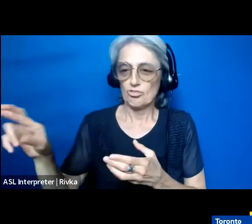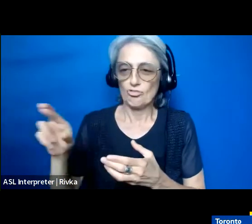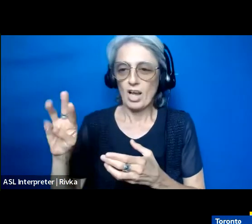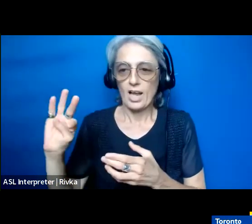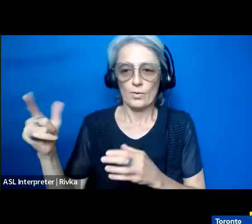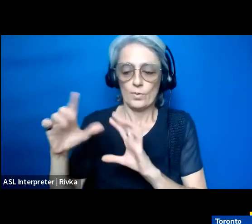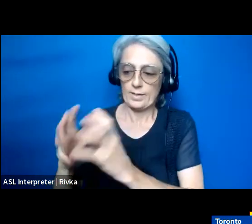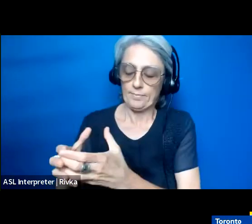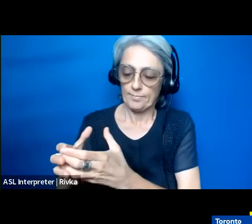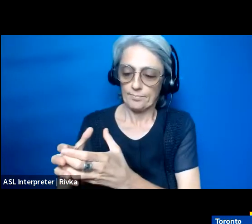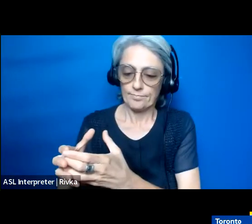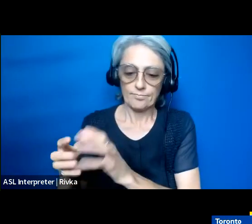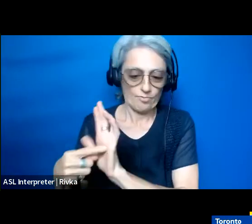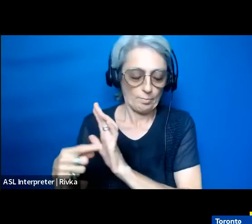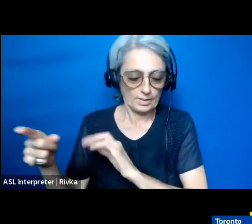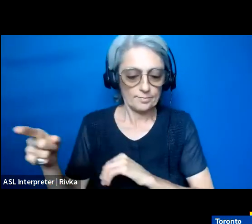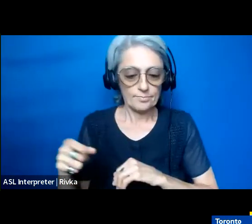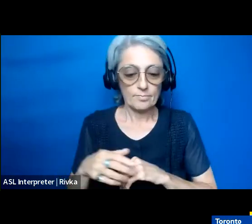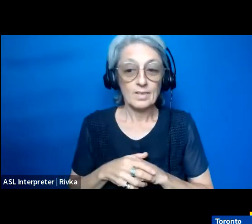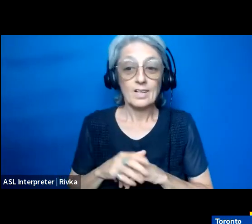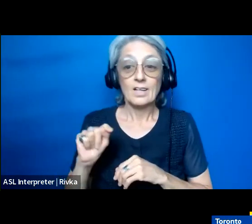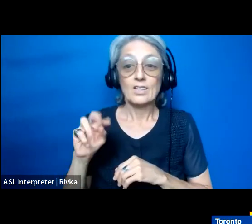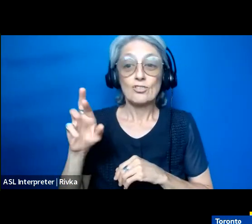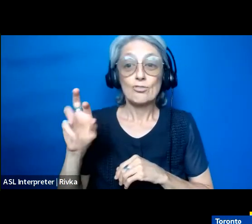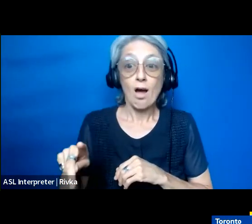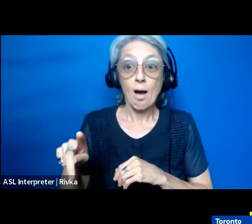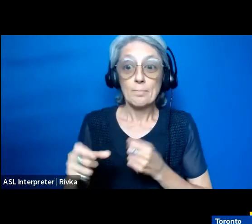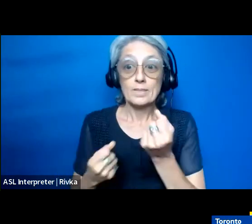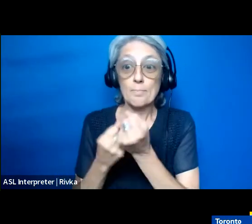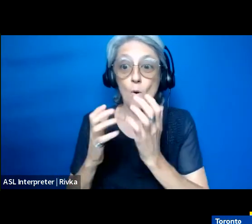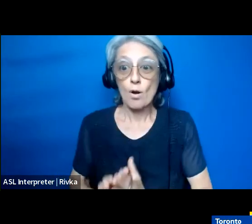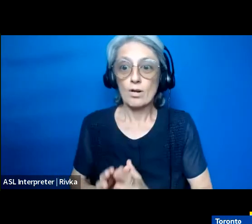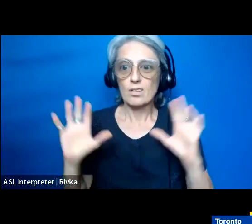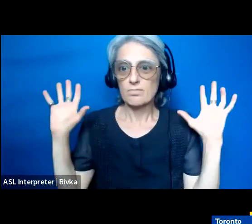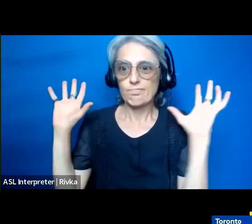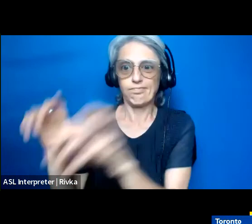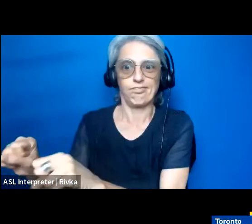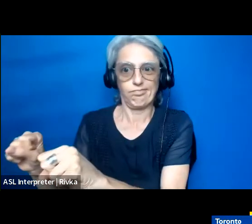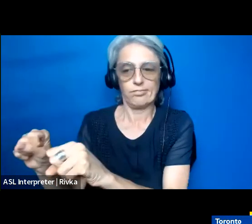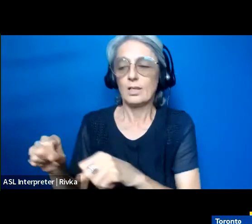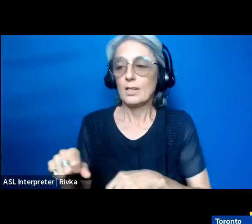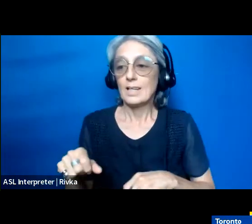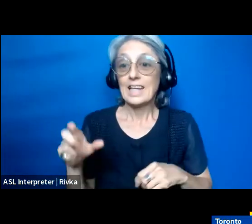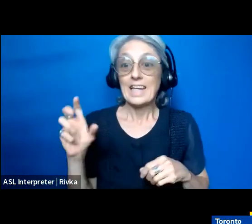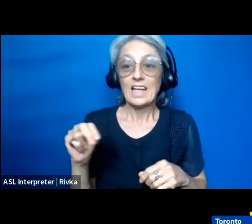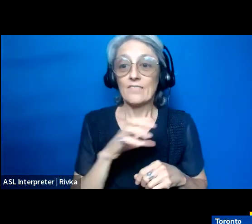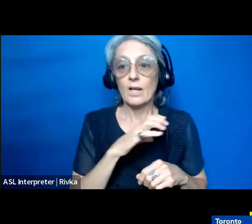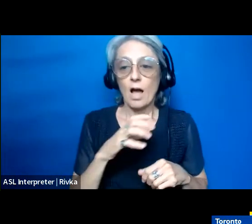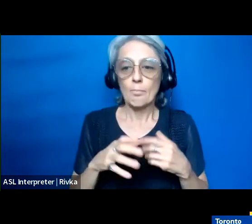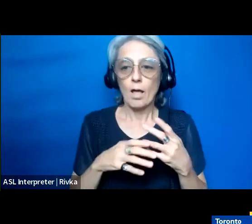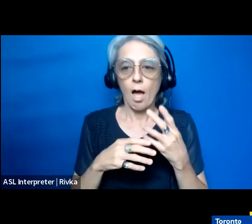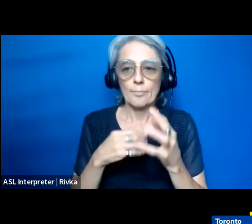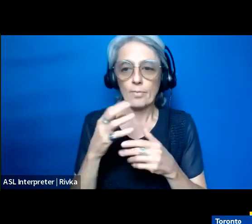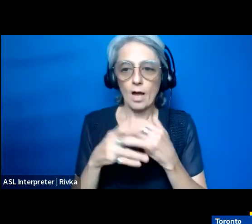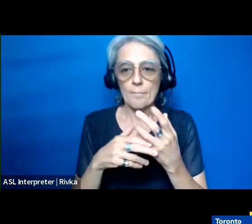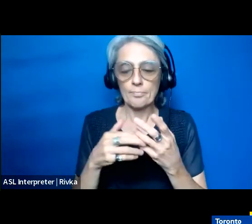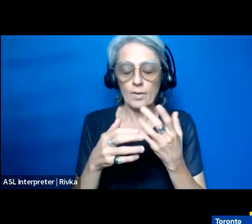captured by Trump supporters that even the people in Congress are afraid